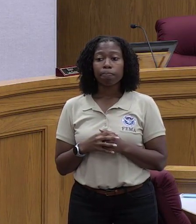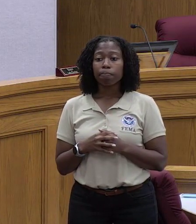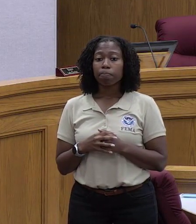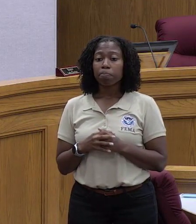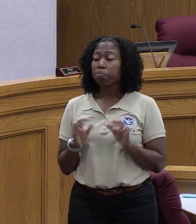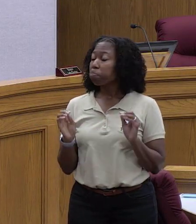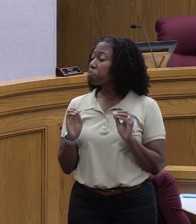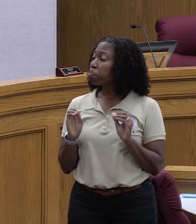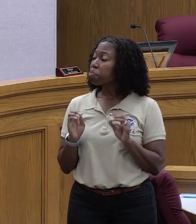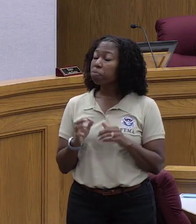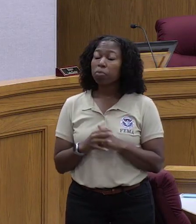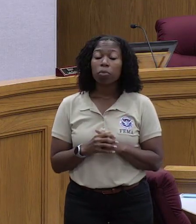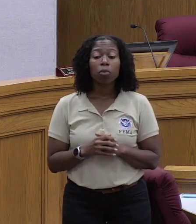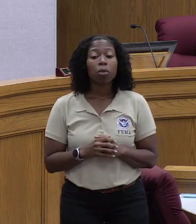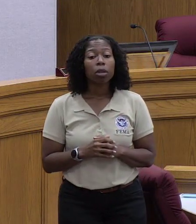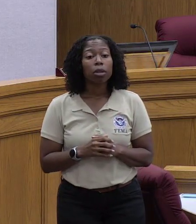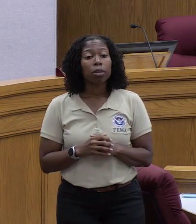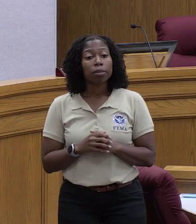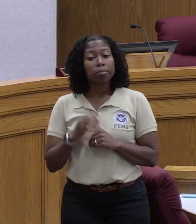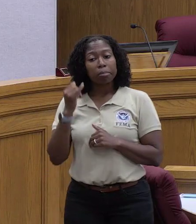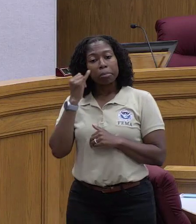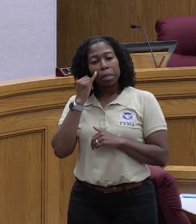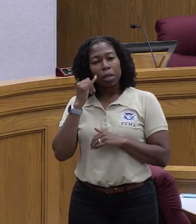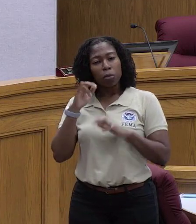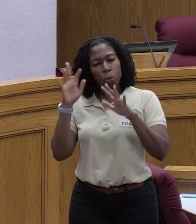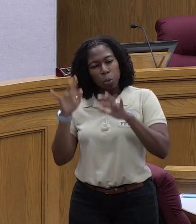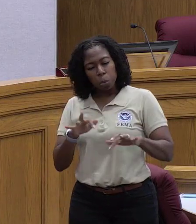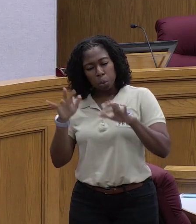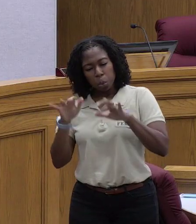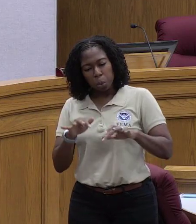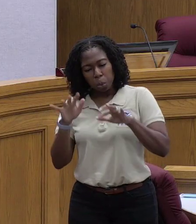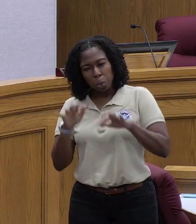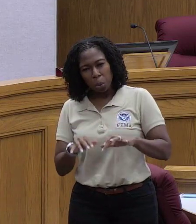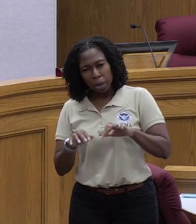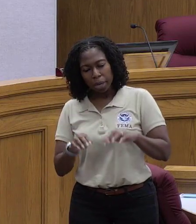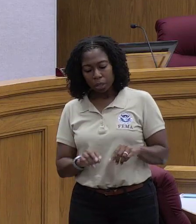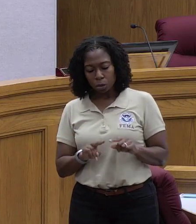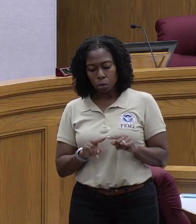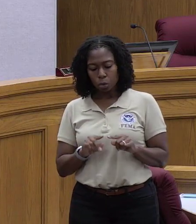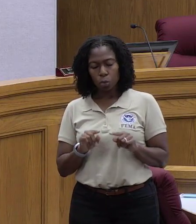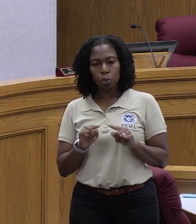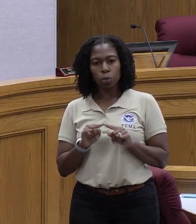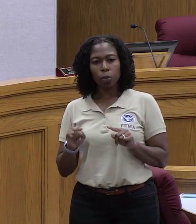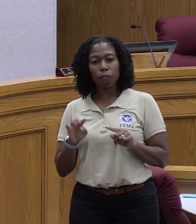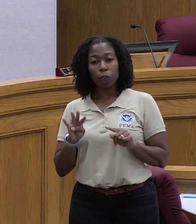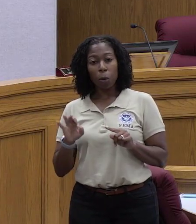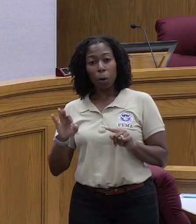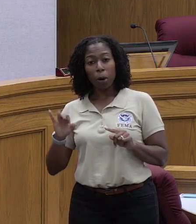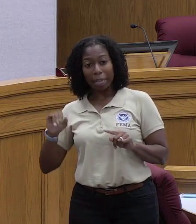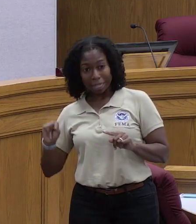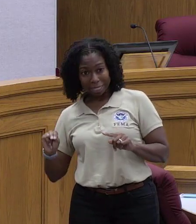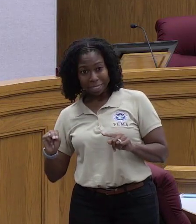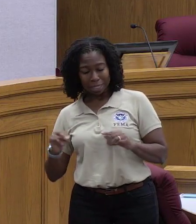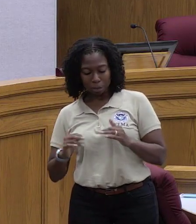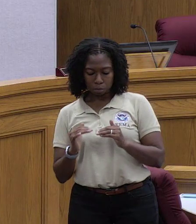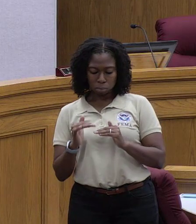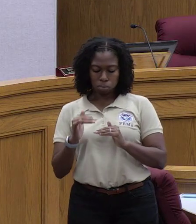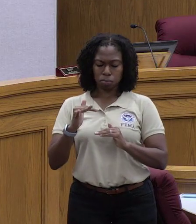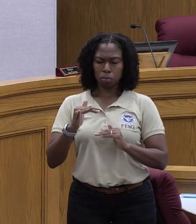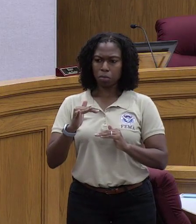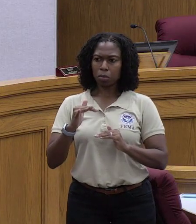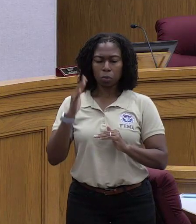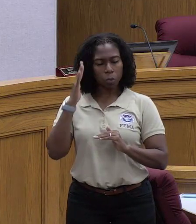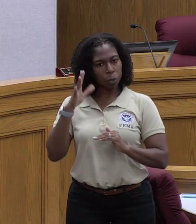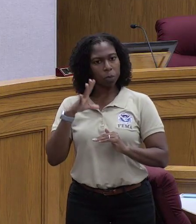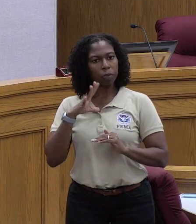If it moves through and if it only rains 2 to 4 inches and all of that, we'll be in good shape. But we do have to watch out for those feeder